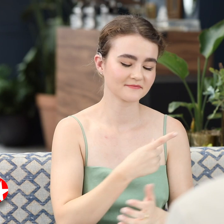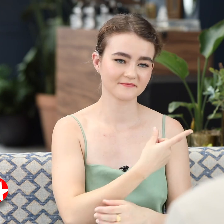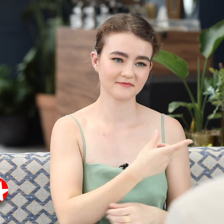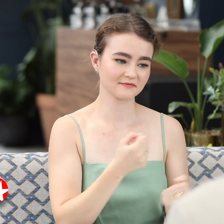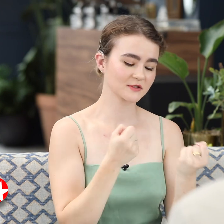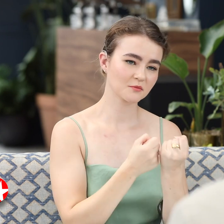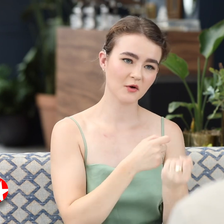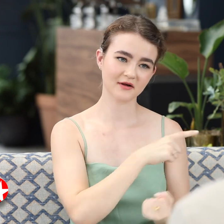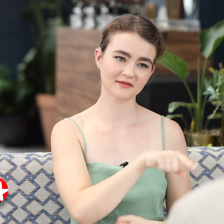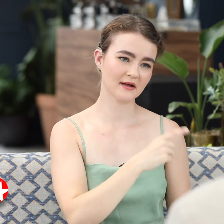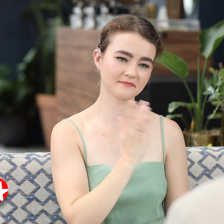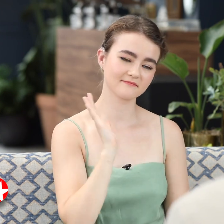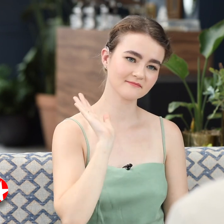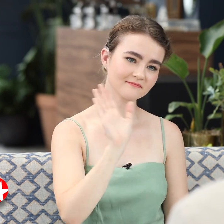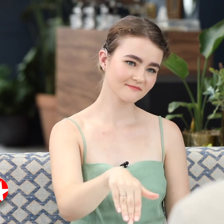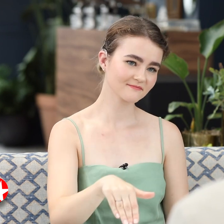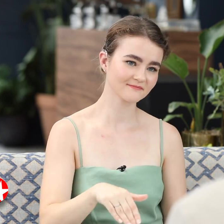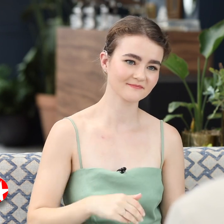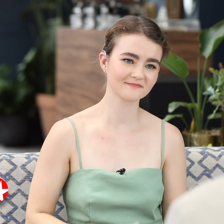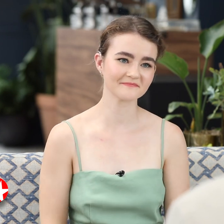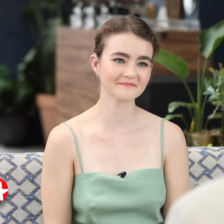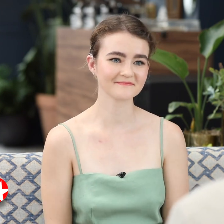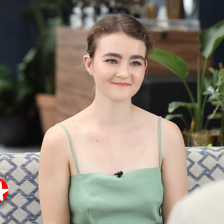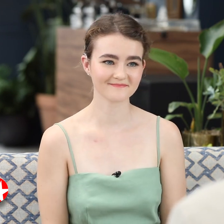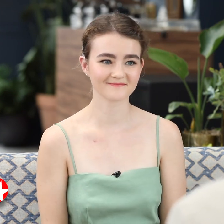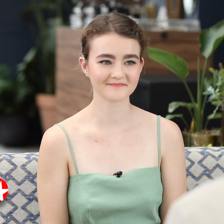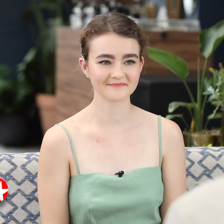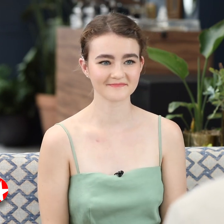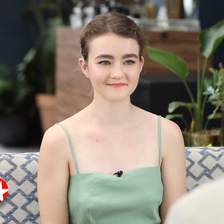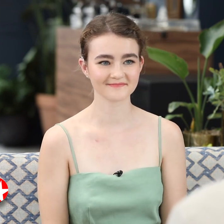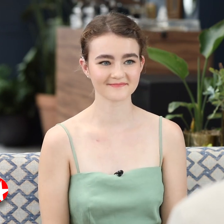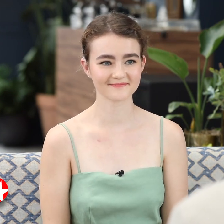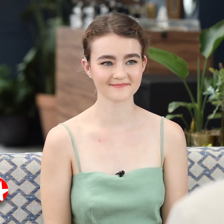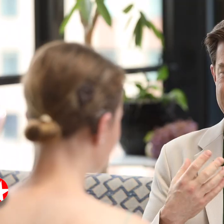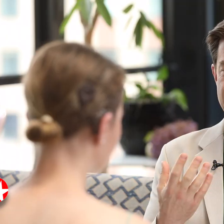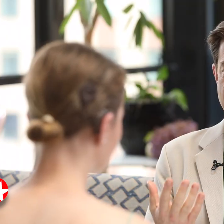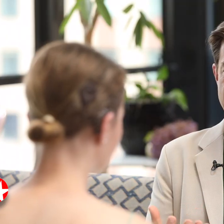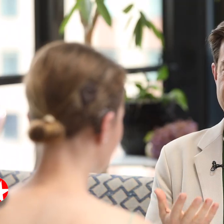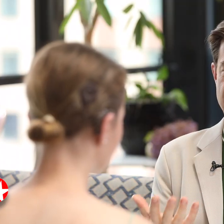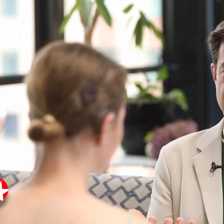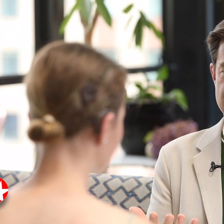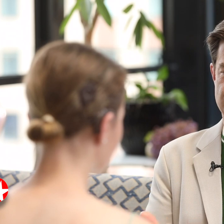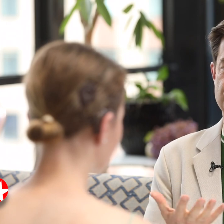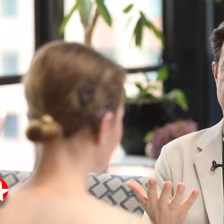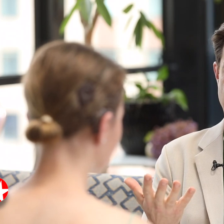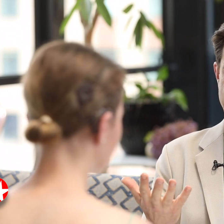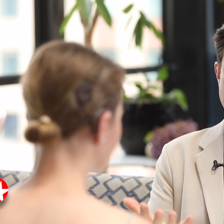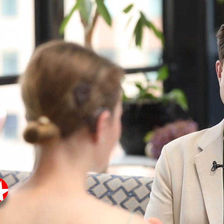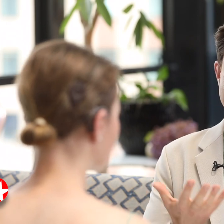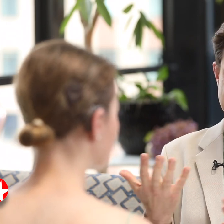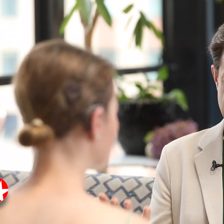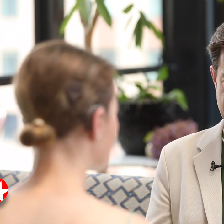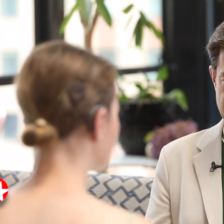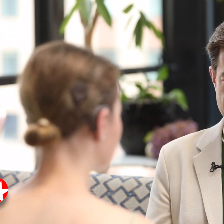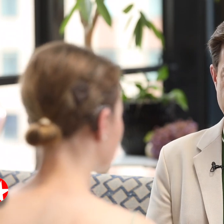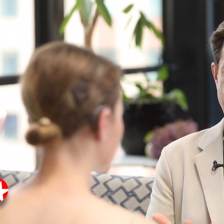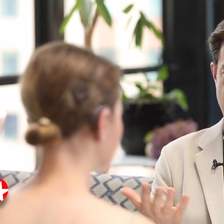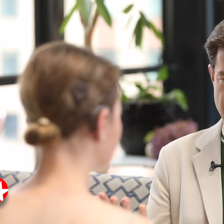be a part of it. And I'm very proud to see our community move forward. What's it like for you? Do you like to see big